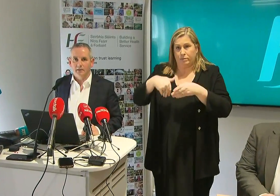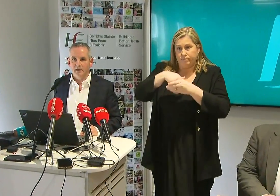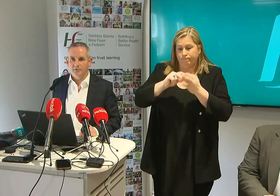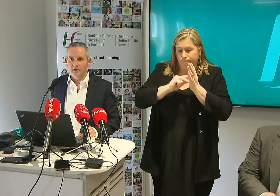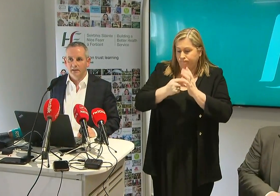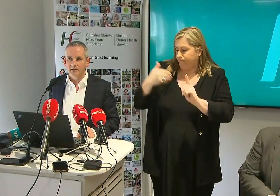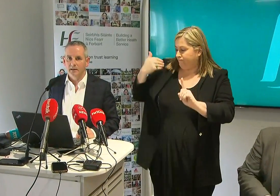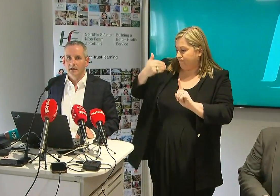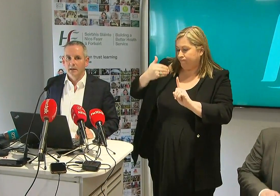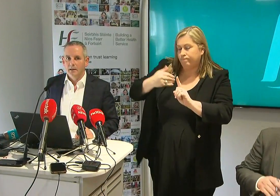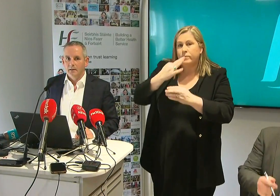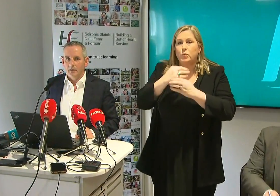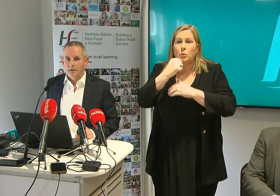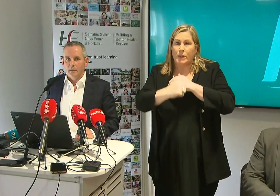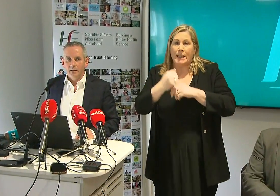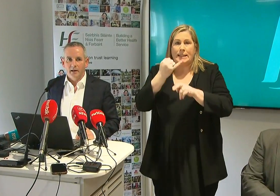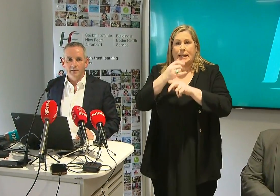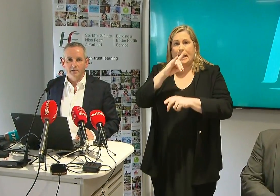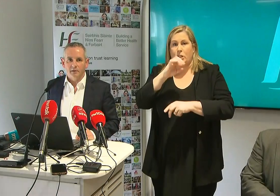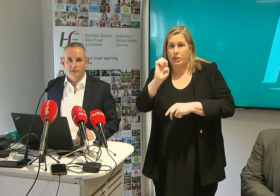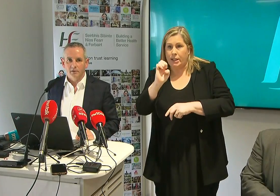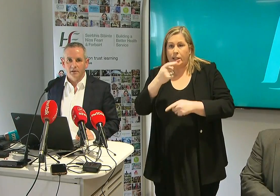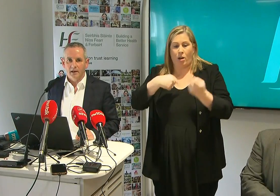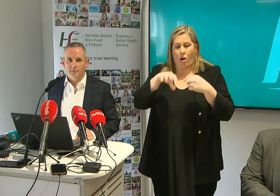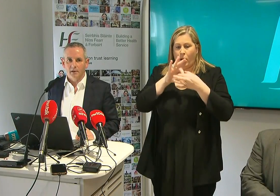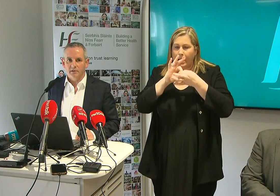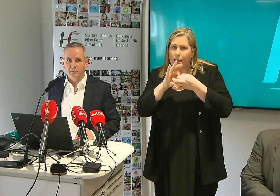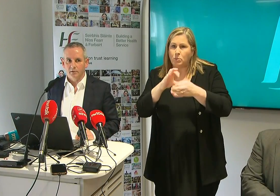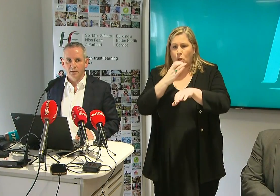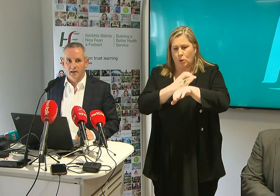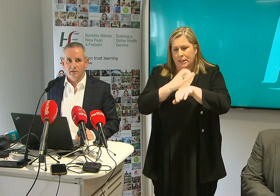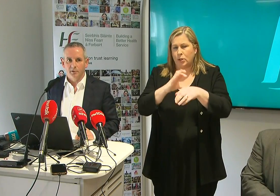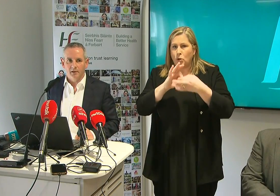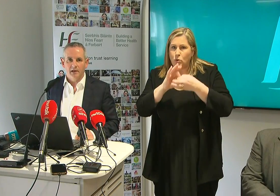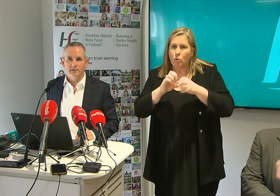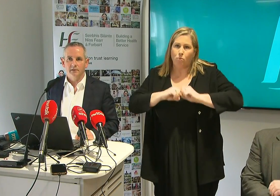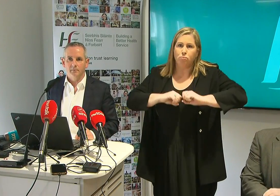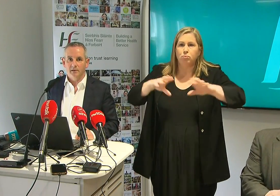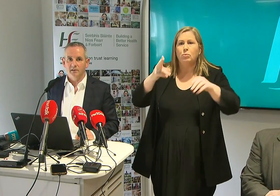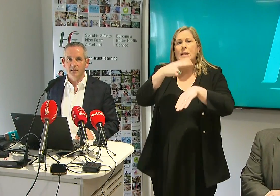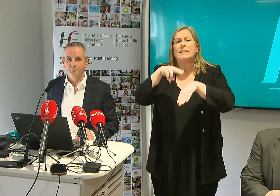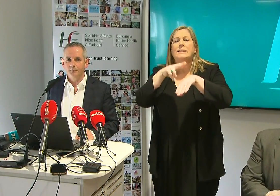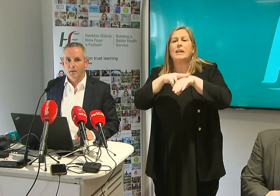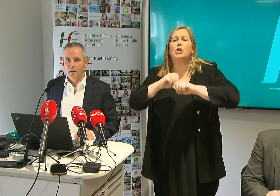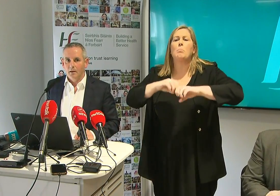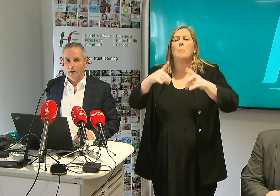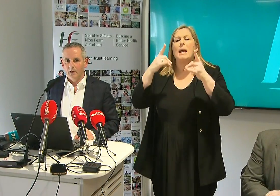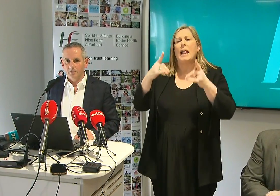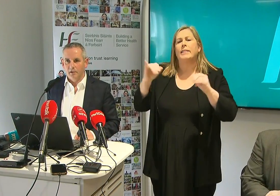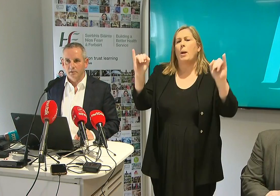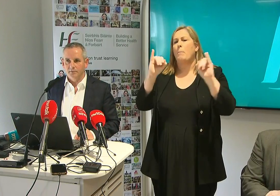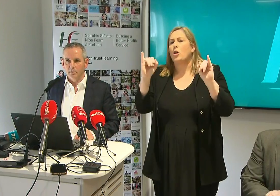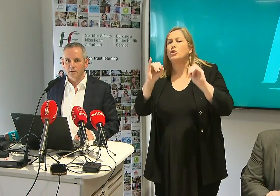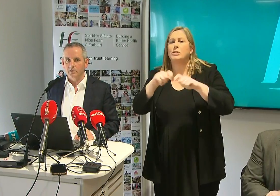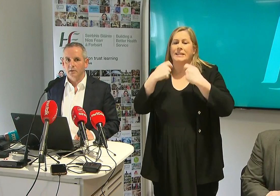HSE over the last few days. Our engagement and continuing engagement, obviously, through the National Public Health Emergency Team, and